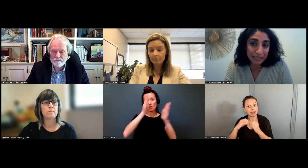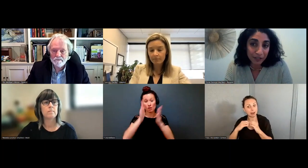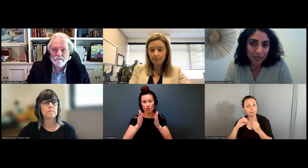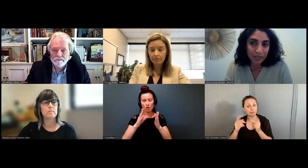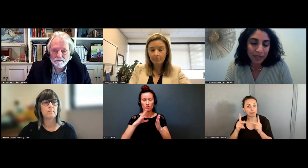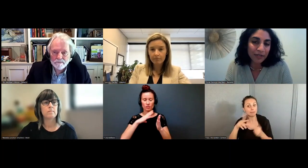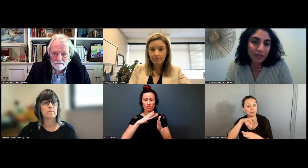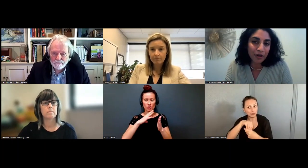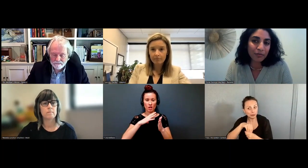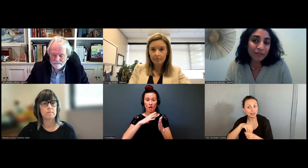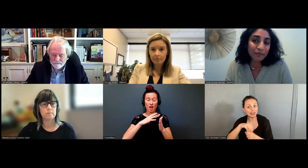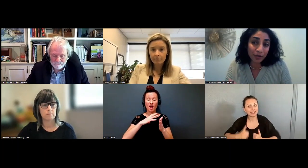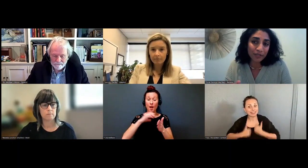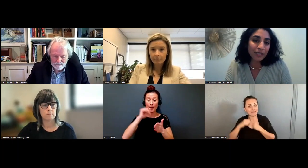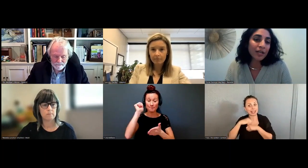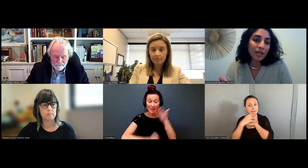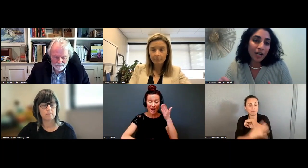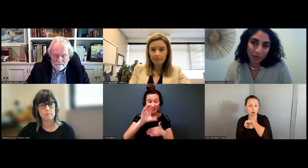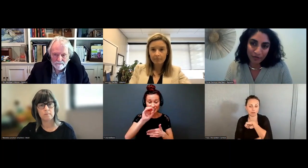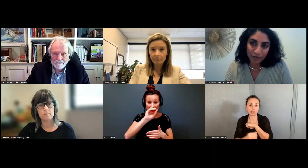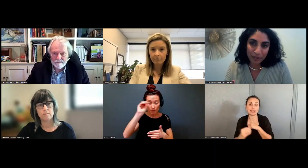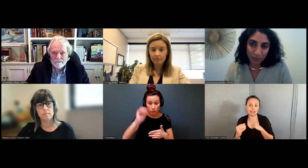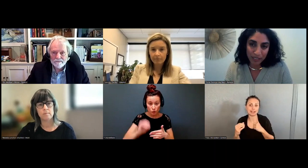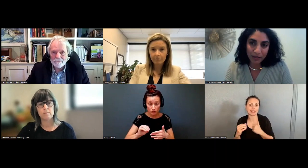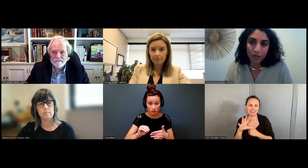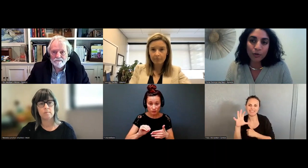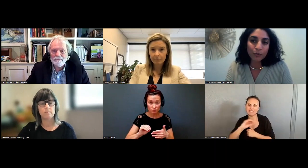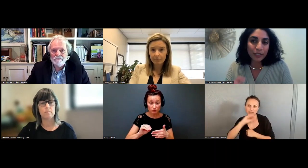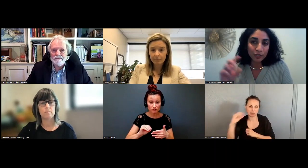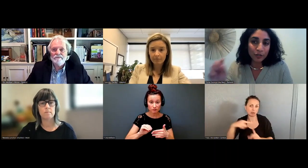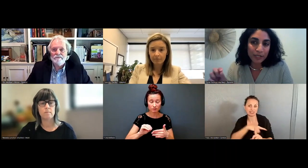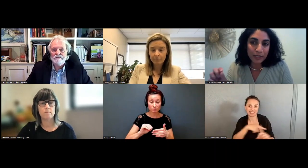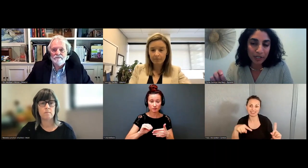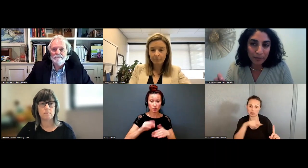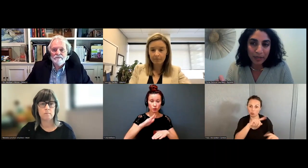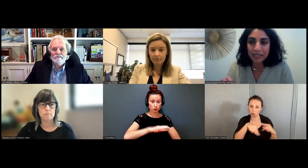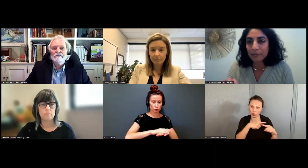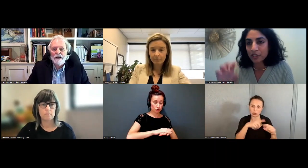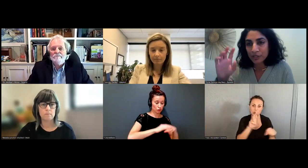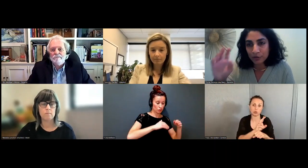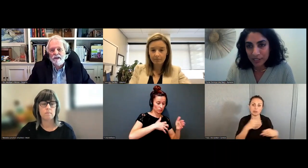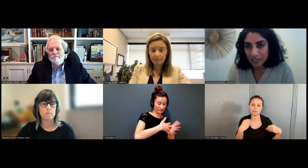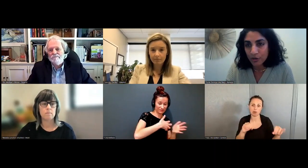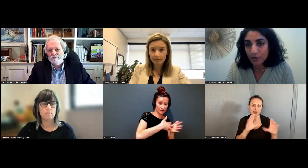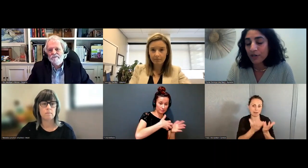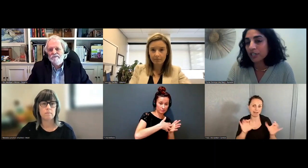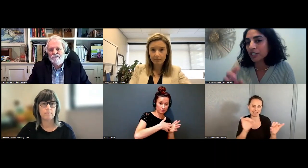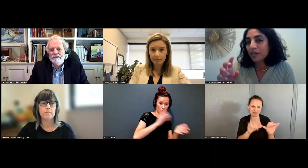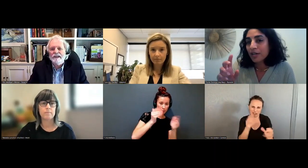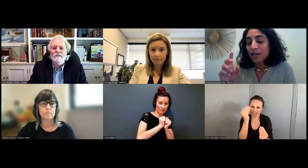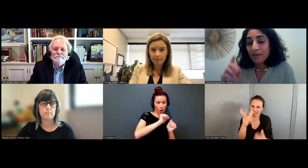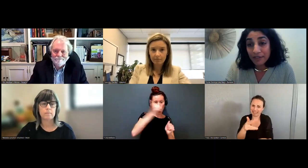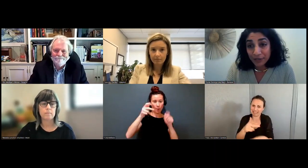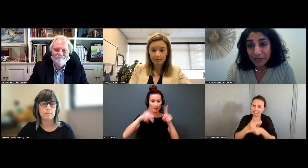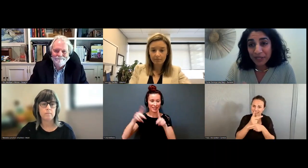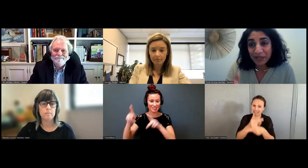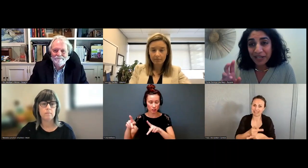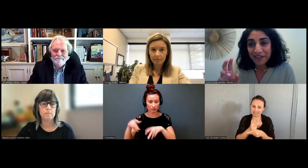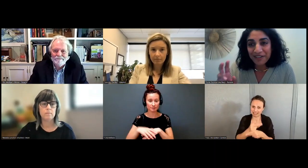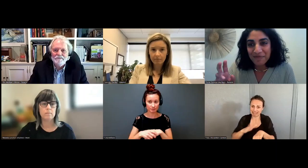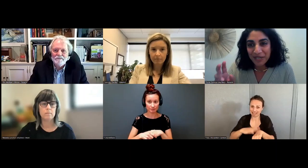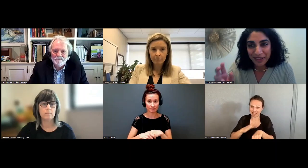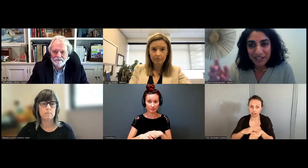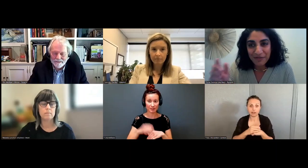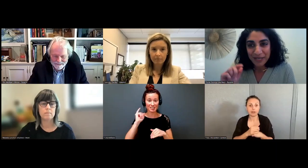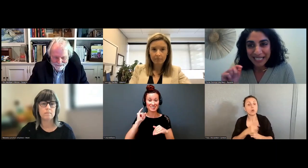are considered to be living in poverty are about 50% lower when you use the market basket measure. So just a note of caution very